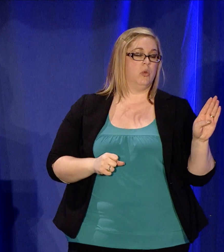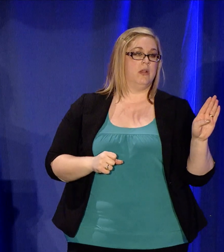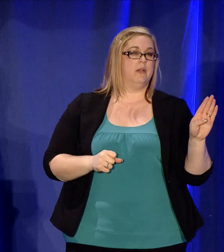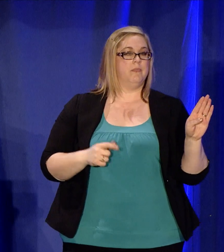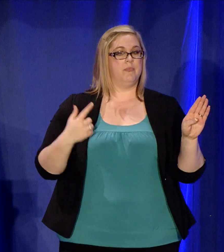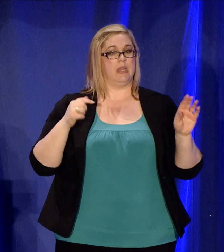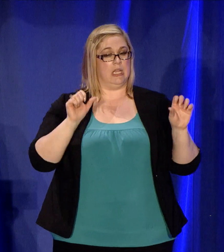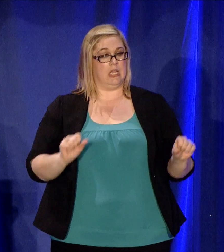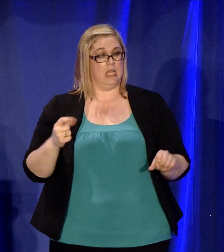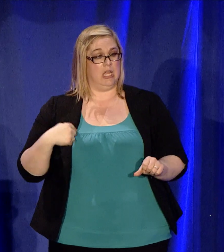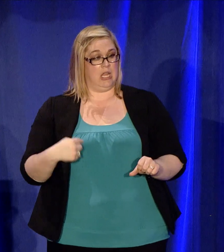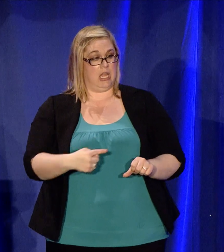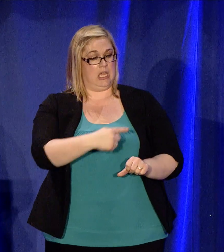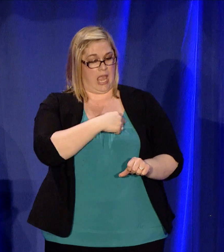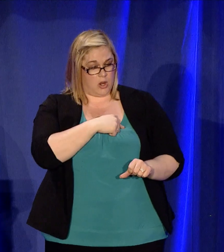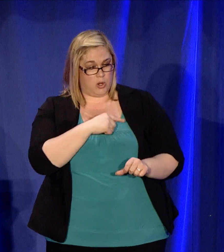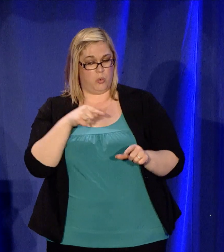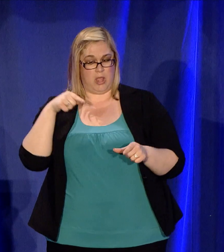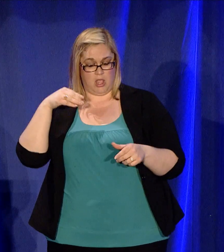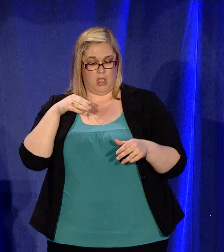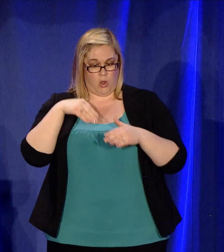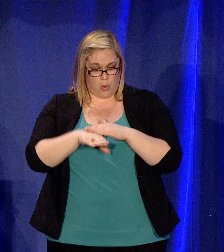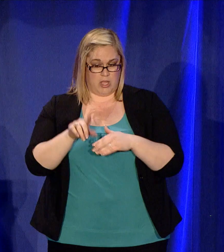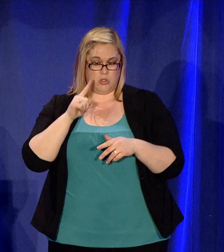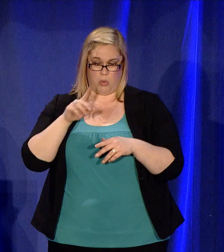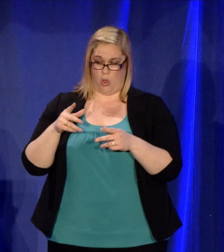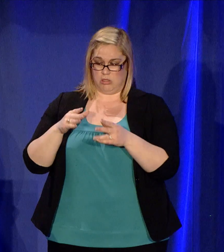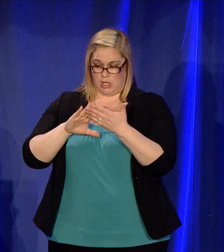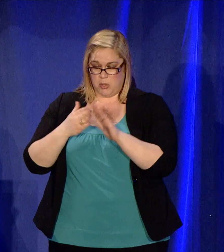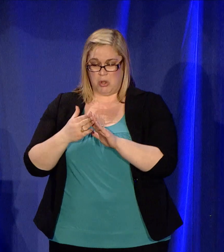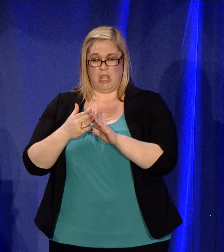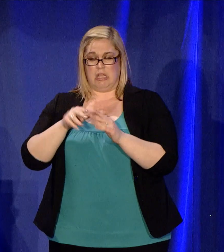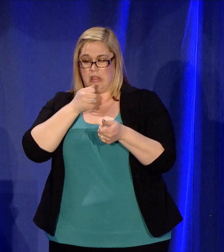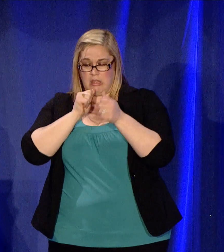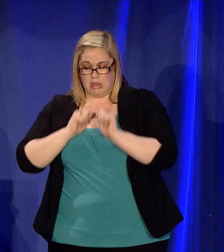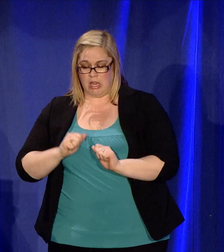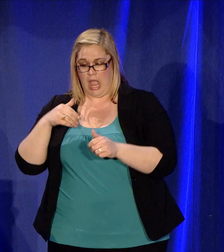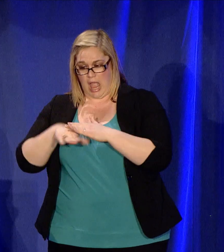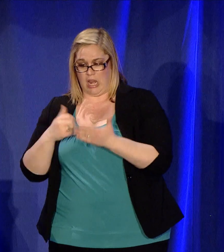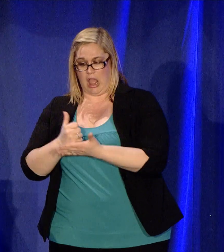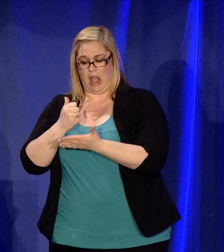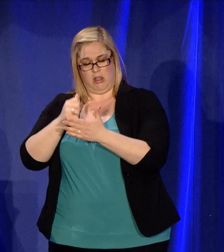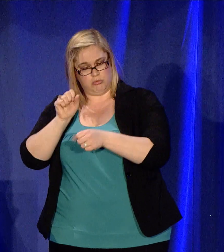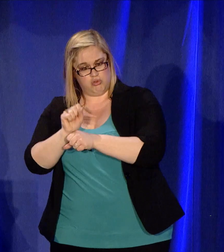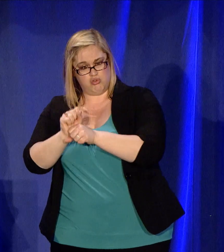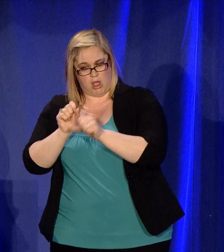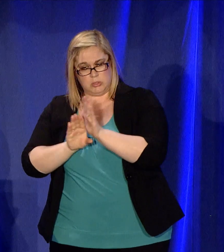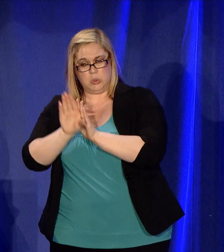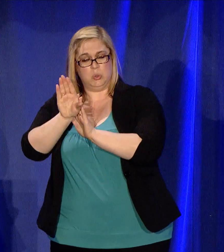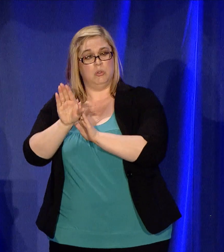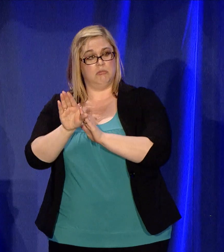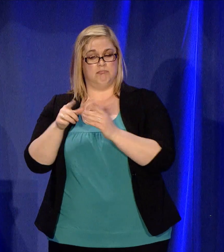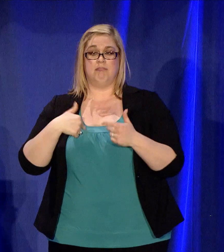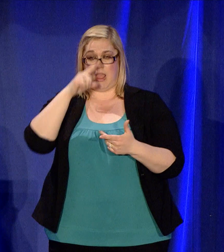Can we compete in those communities where jobs have departed, along with dreams? I believe we